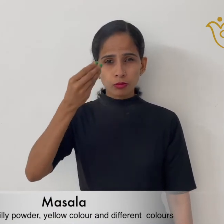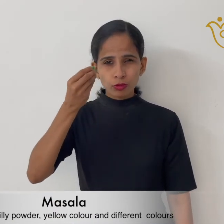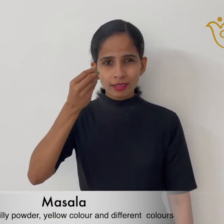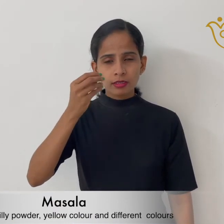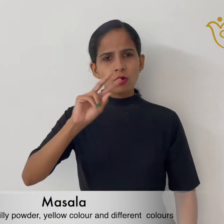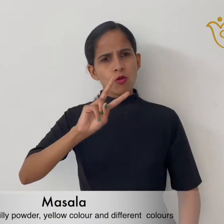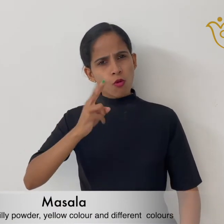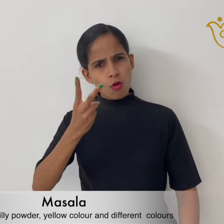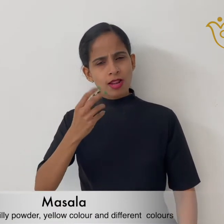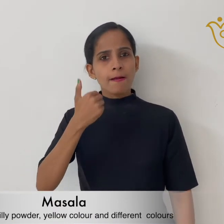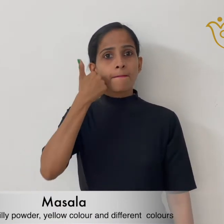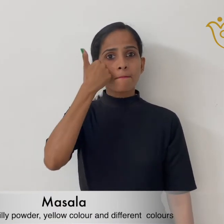masalas,